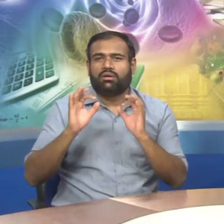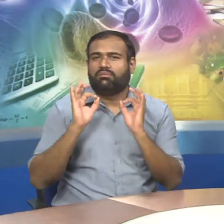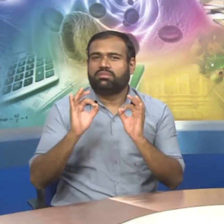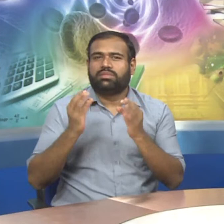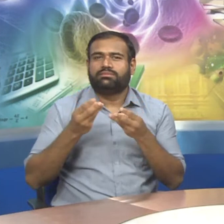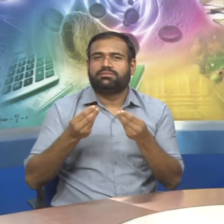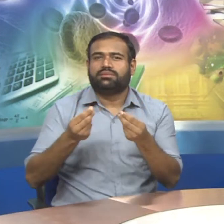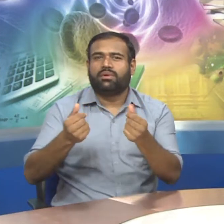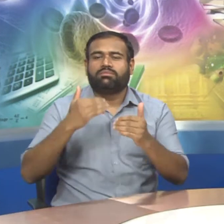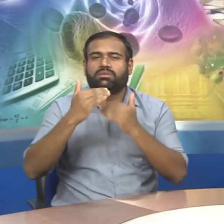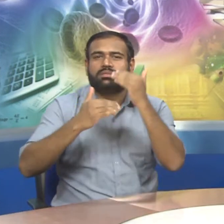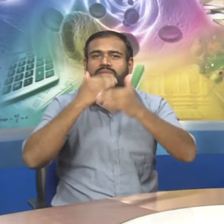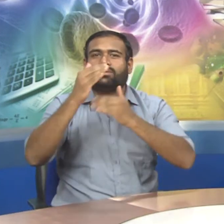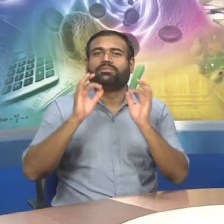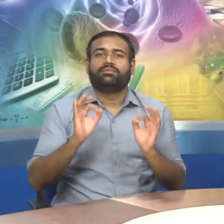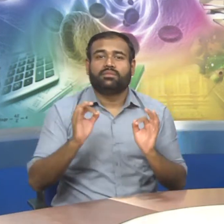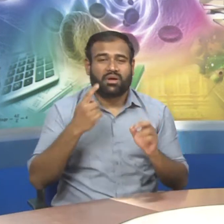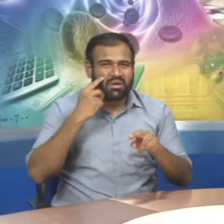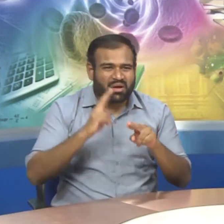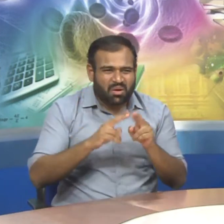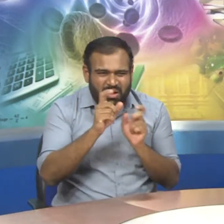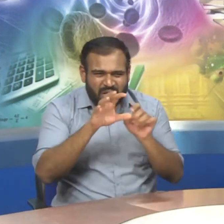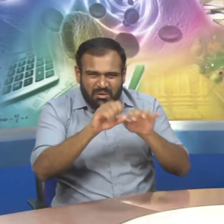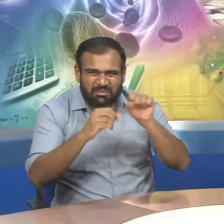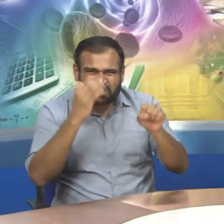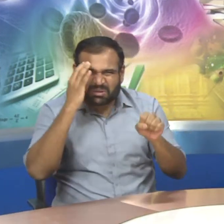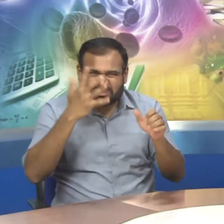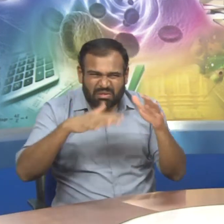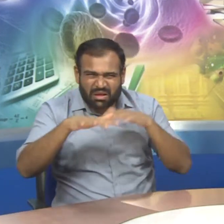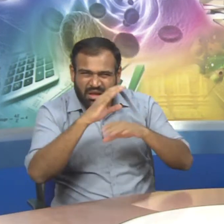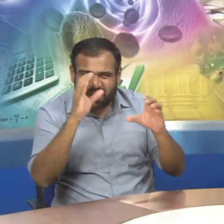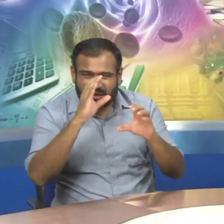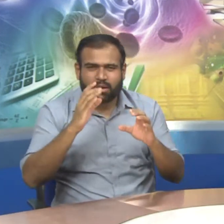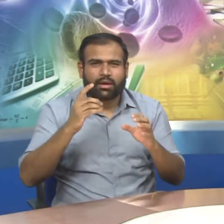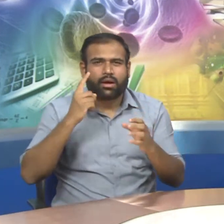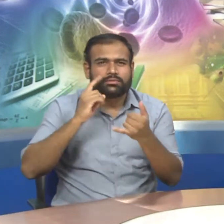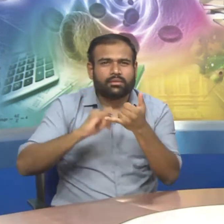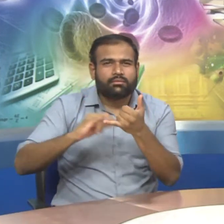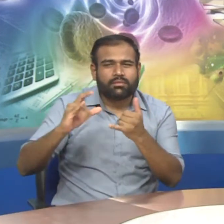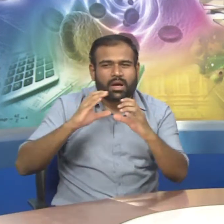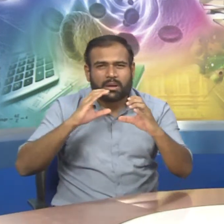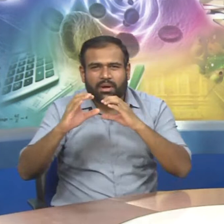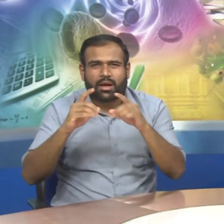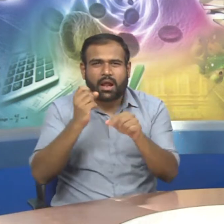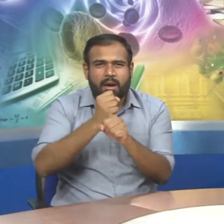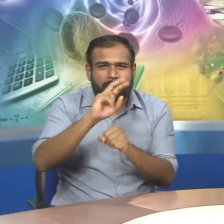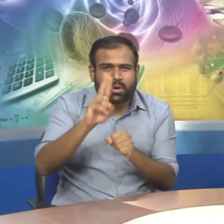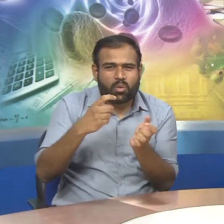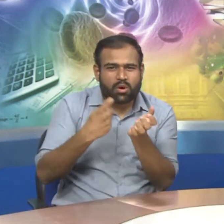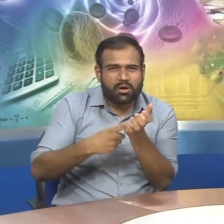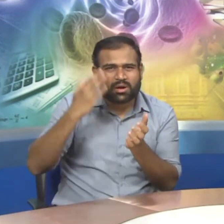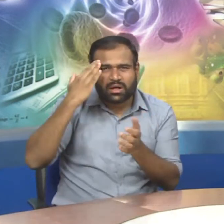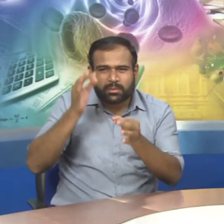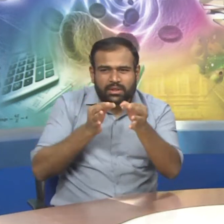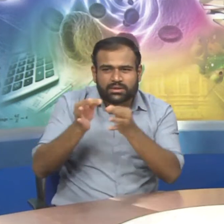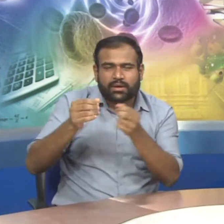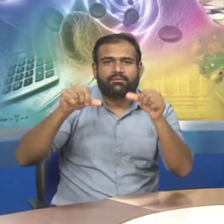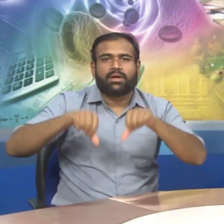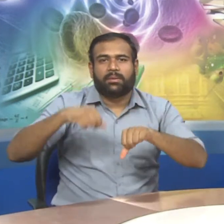So if you practice, you will be able to use sign language smoothly and you can easily converse with them